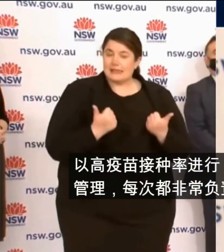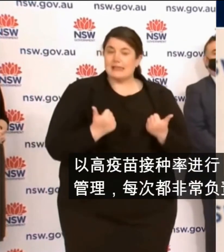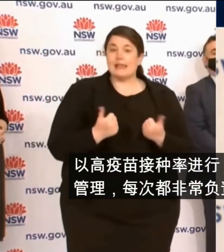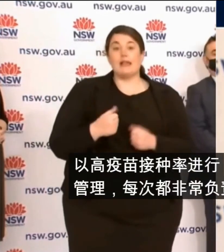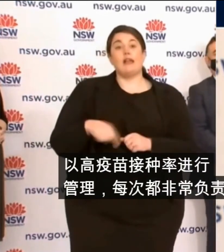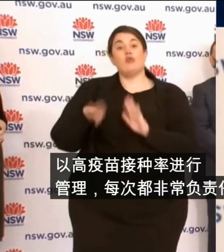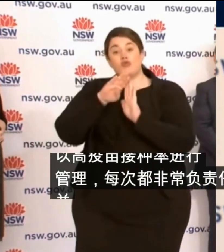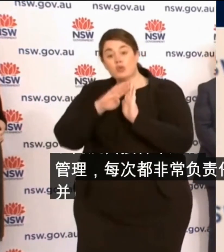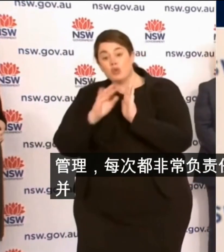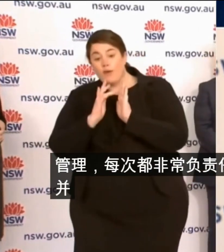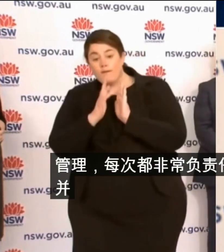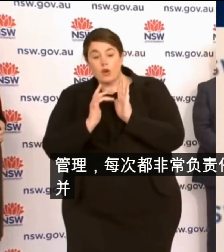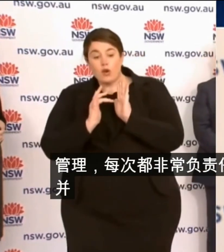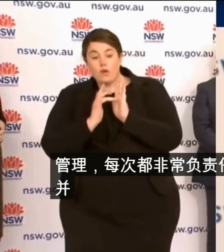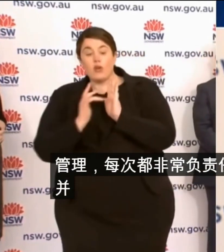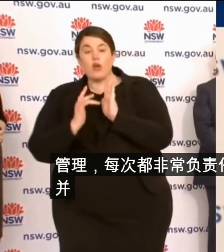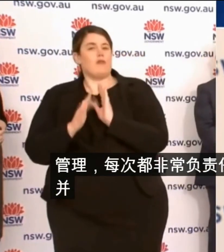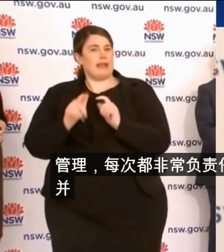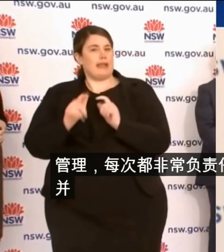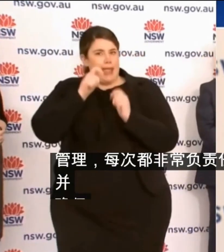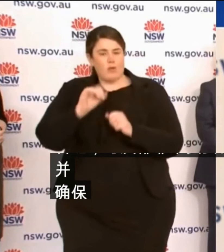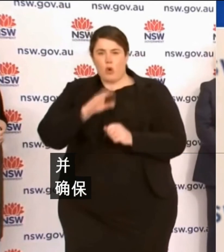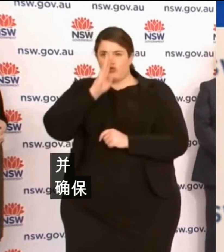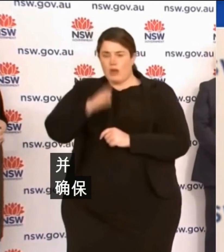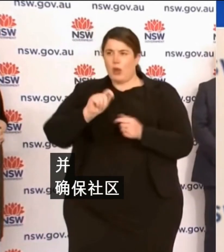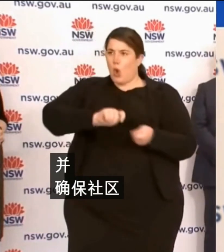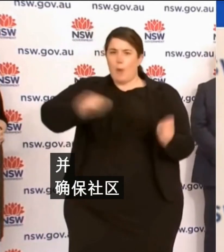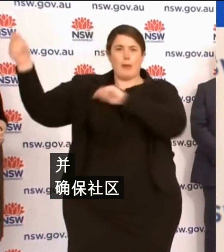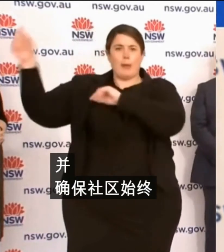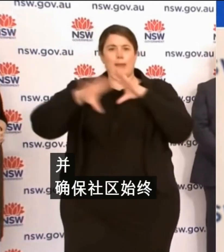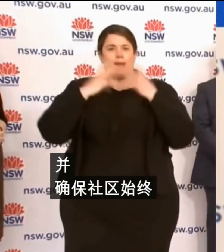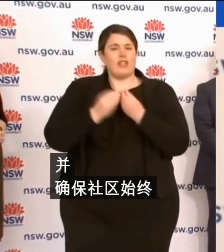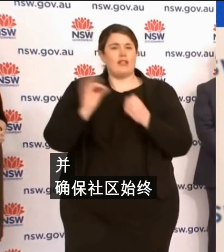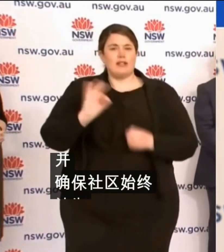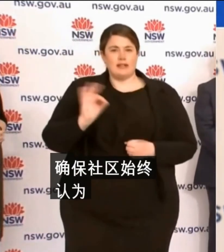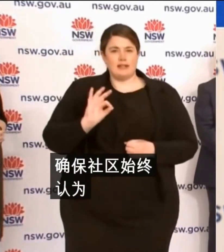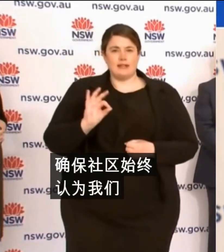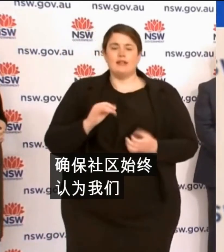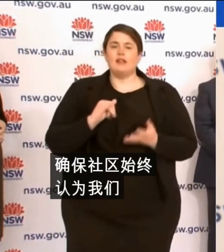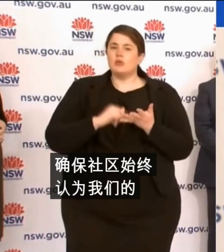every time we open up, every time we make a decision, and making sure the community feels at all time